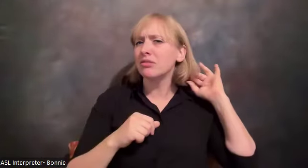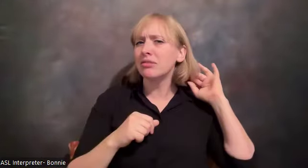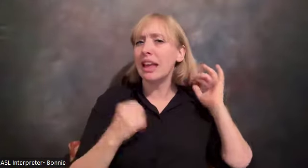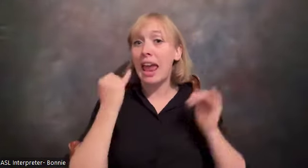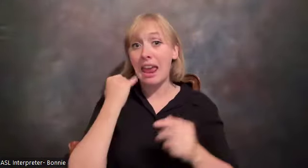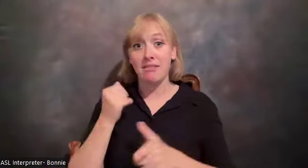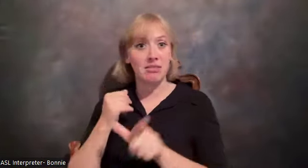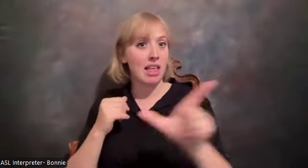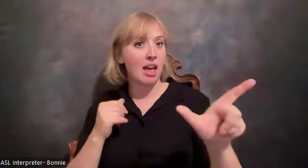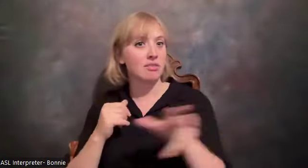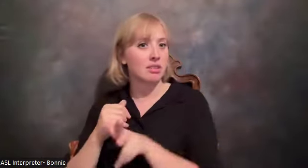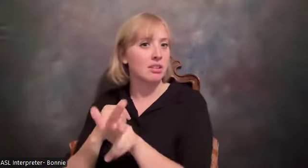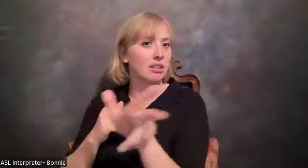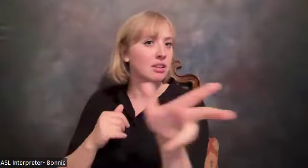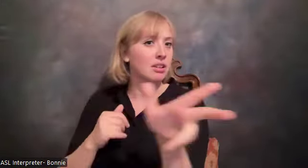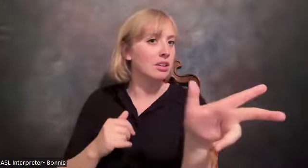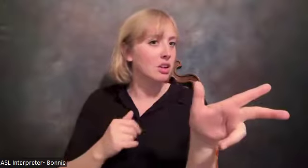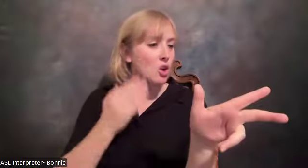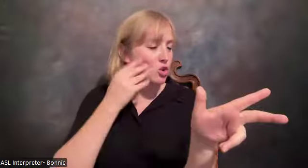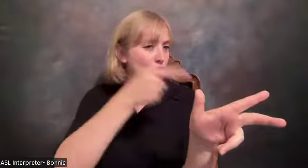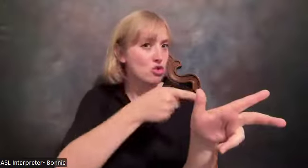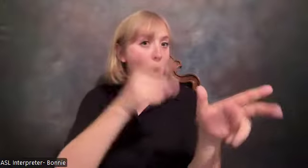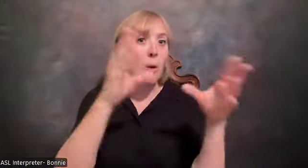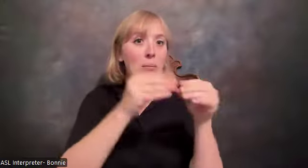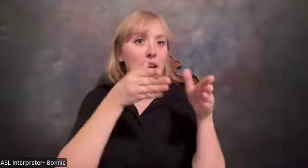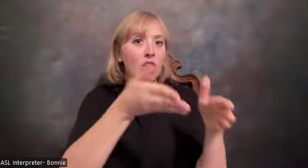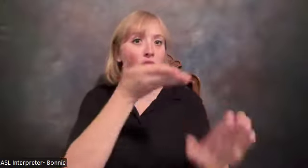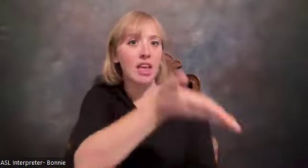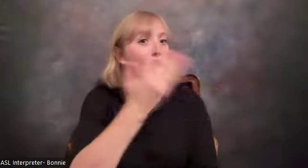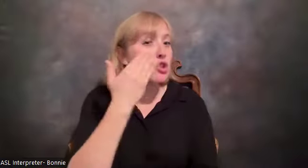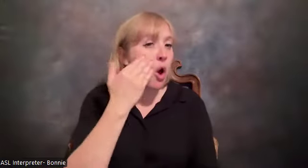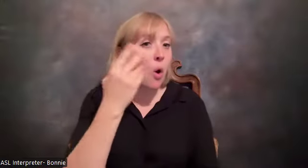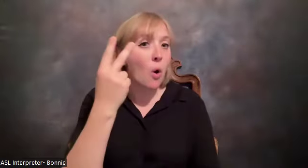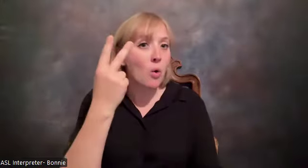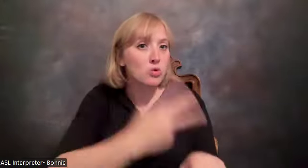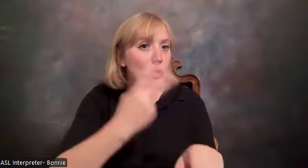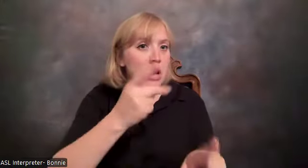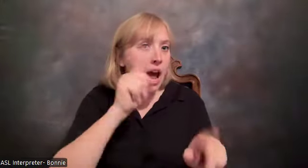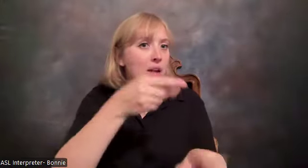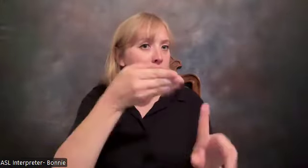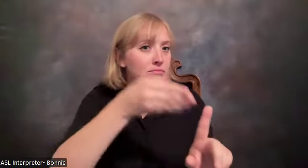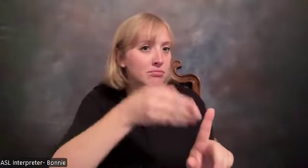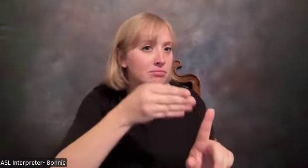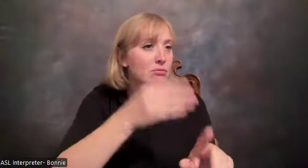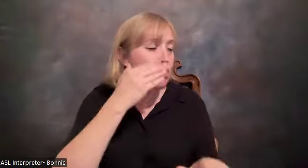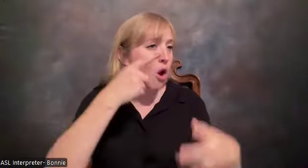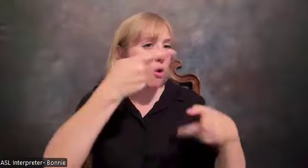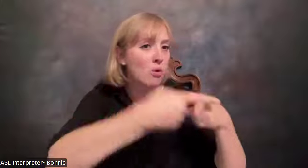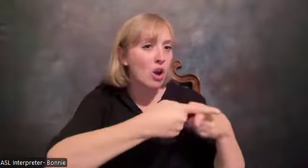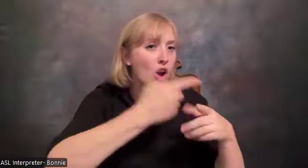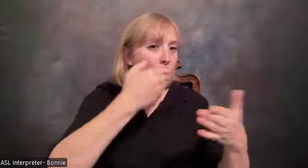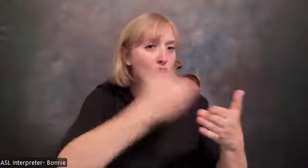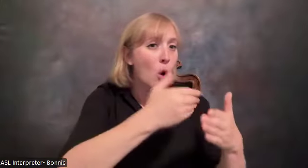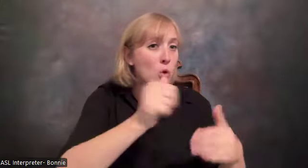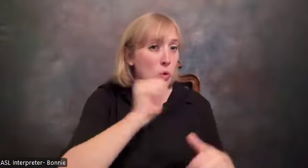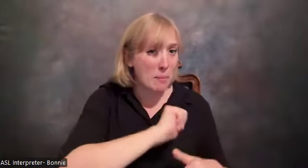left, you know where that meeting hall is. They took you there twice in the last 45 days. And you remember where that's at because it's right near a bar you